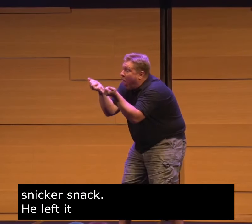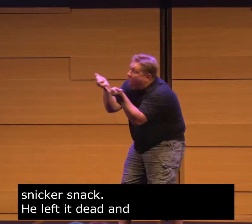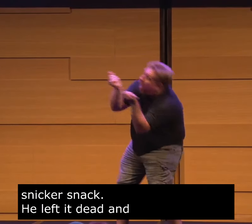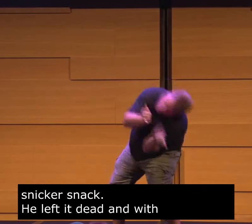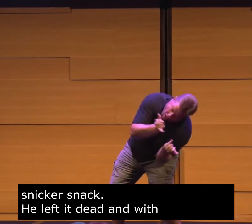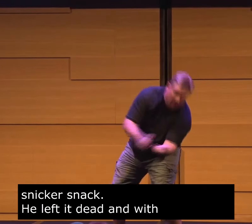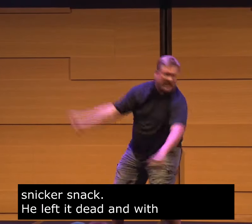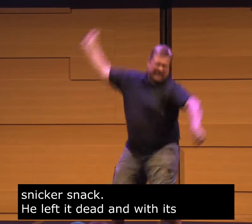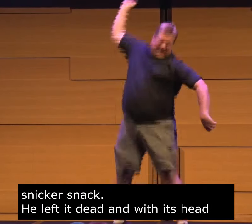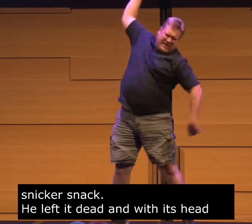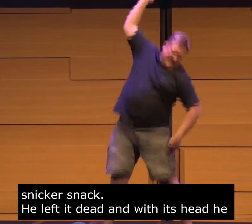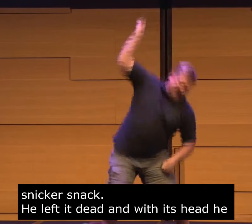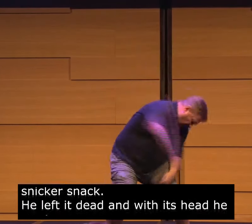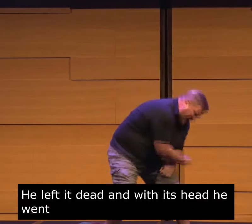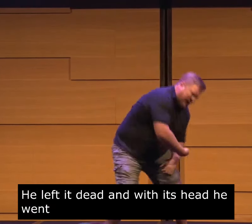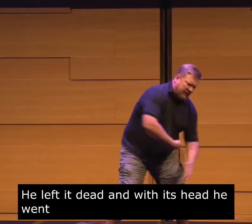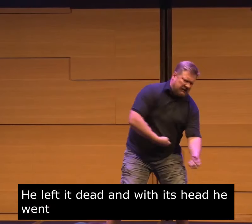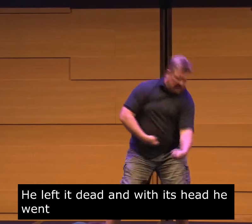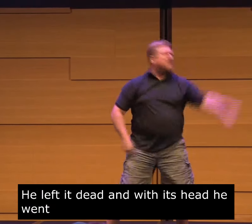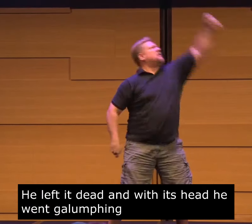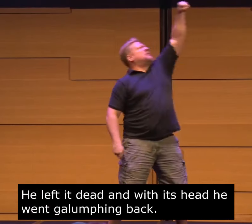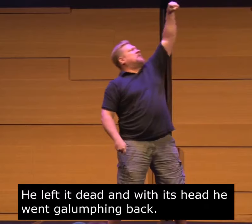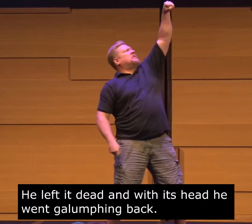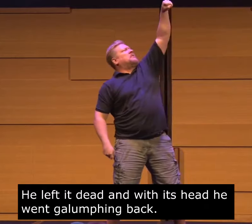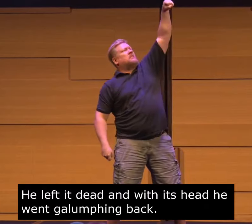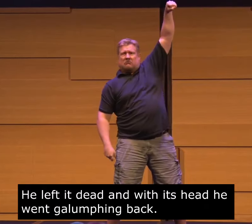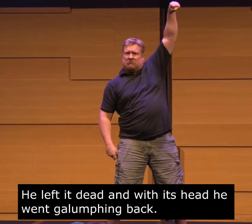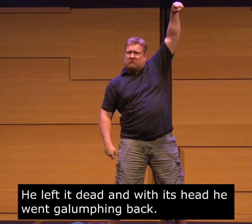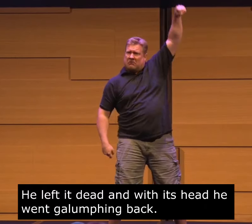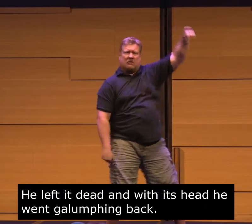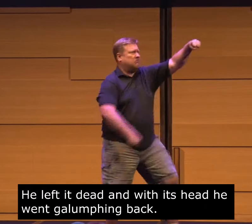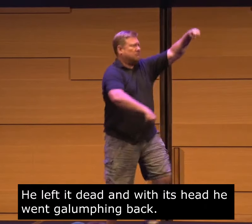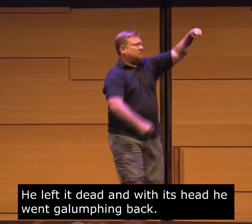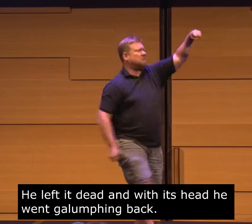head he went galumphing back.